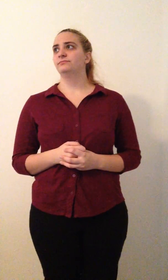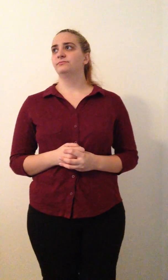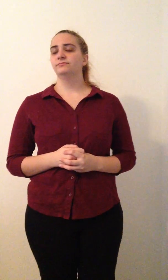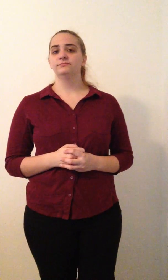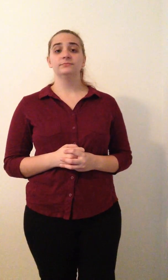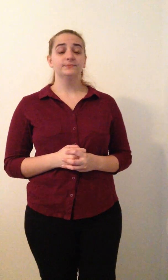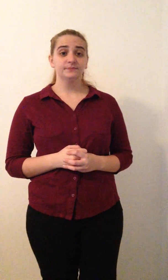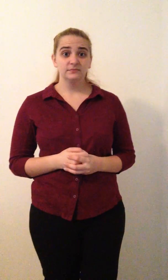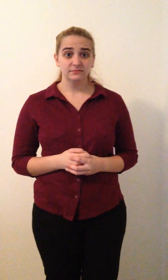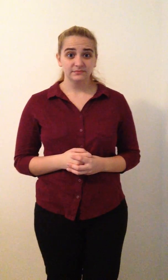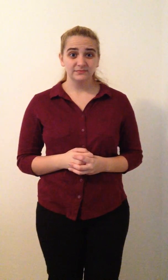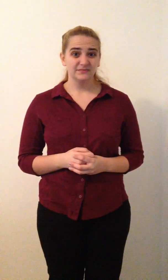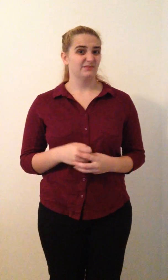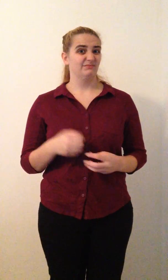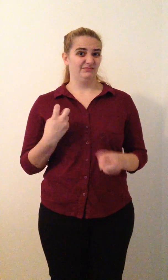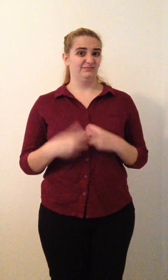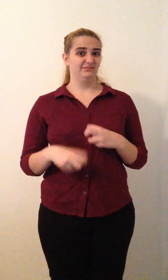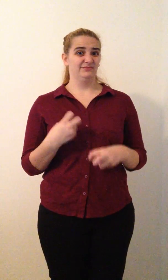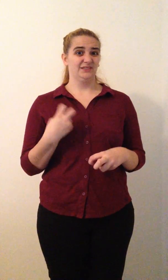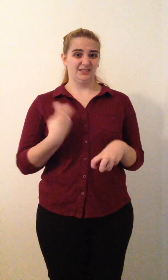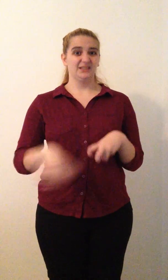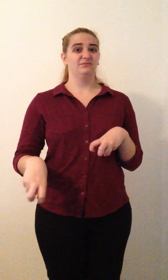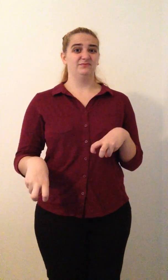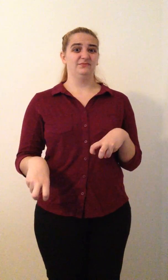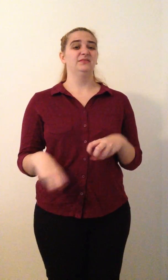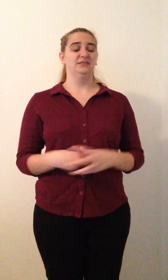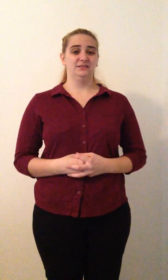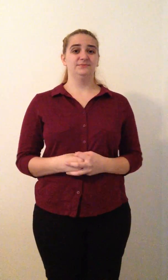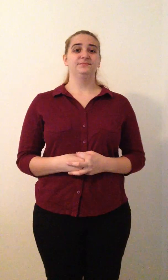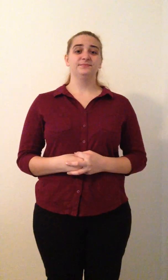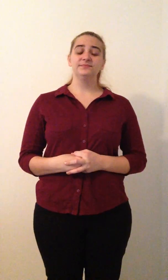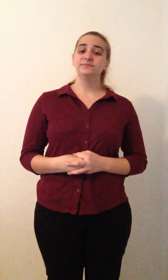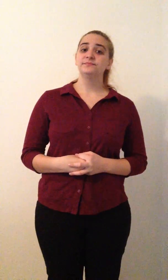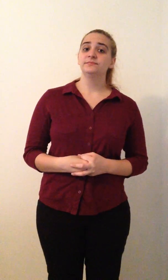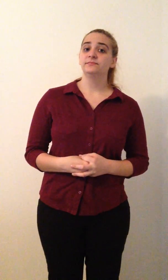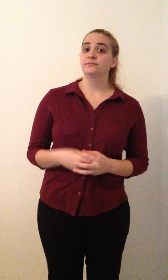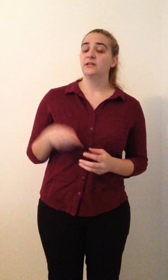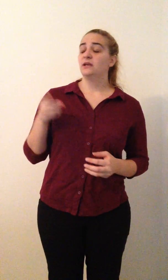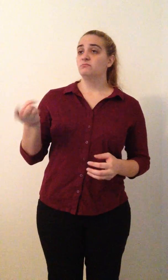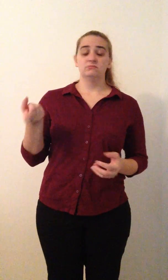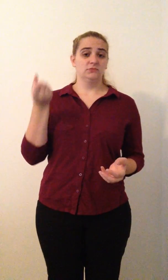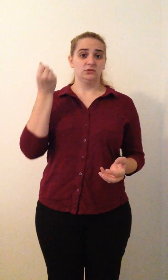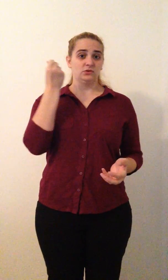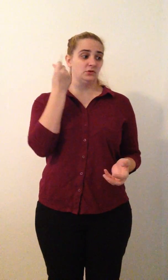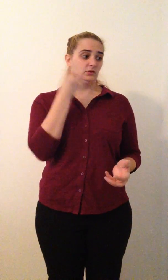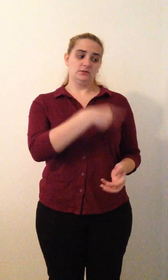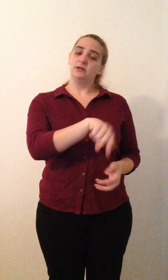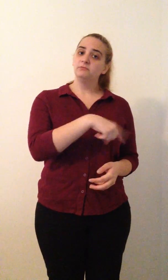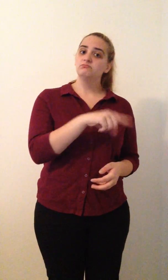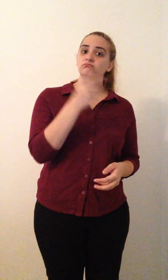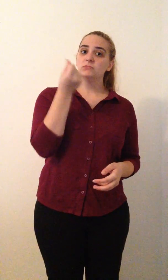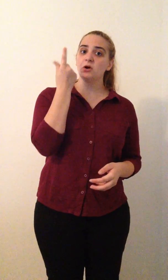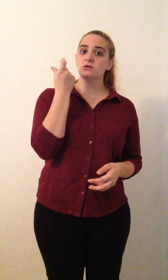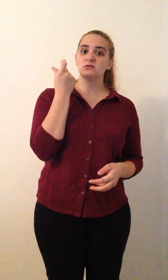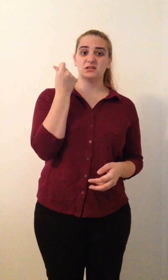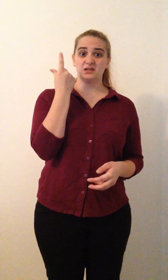So it's difficult. They don't understand what the problem is. They don't understand why